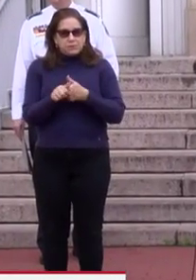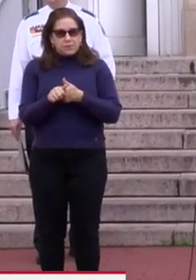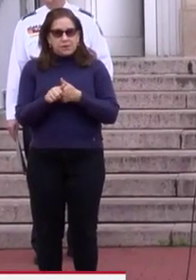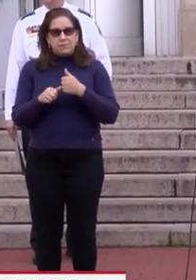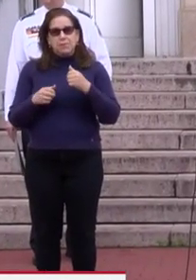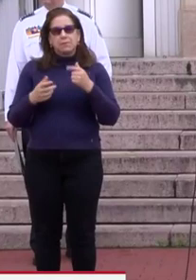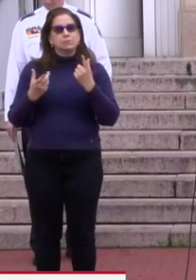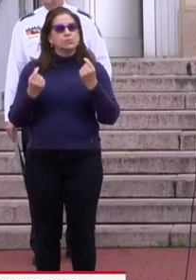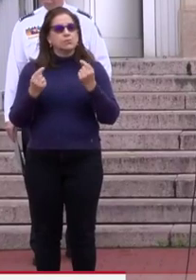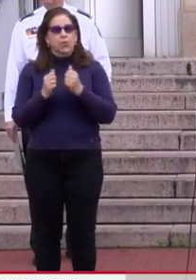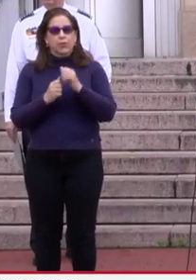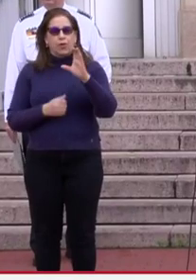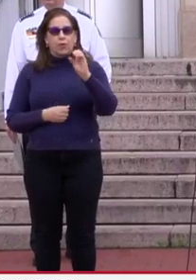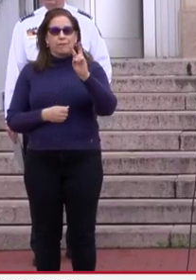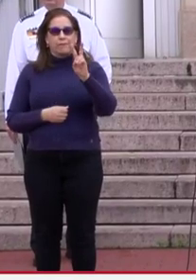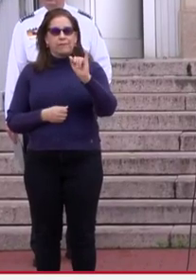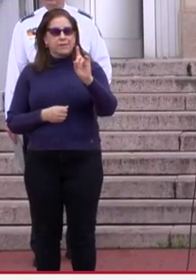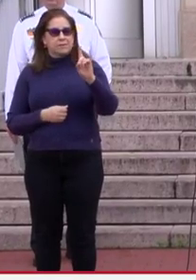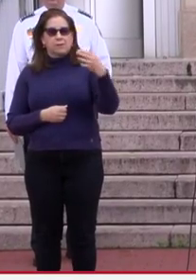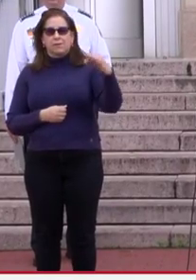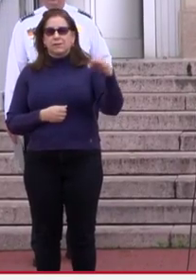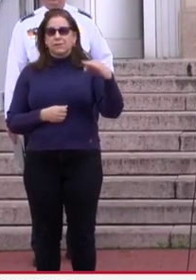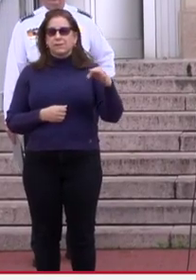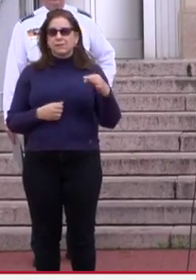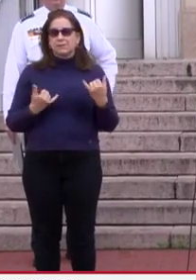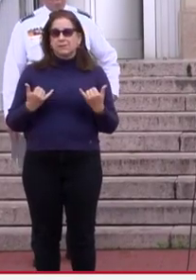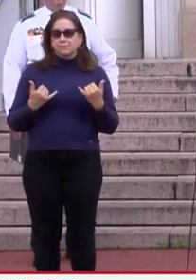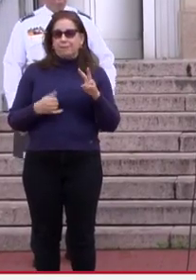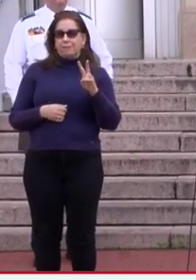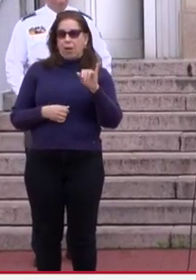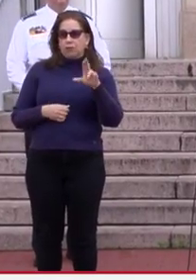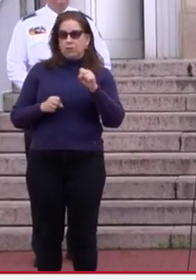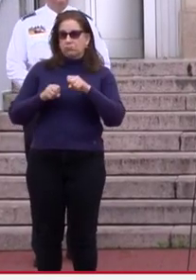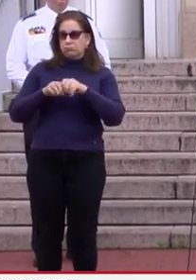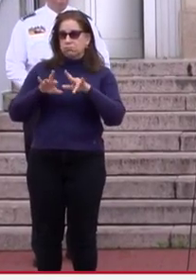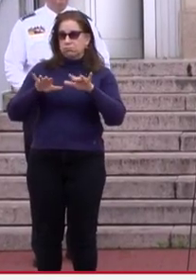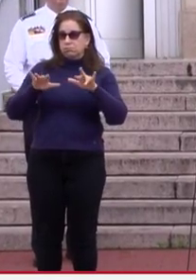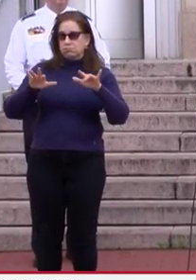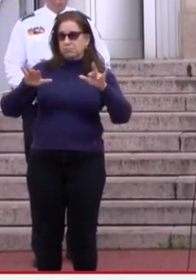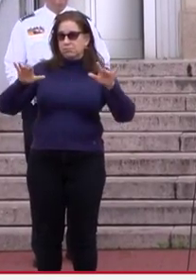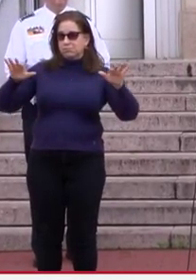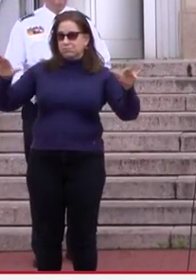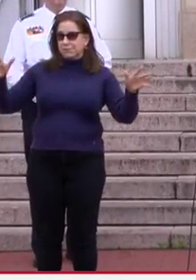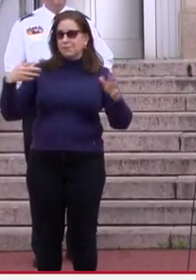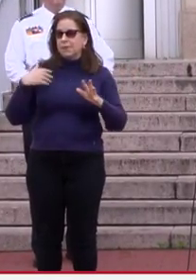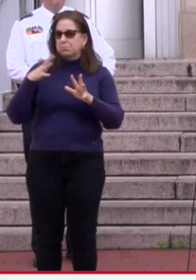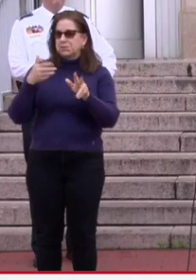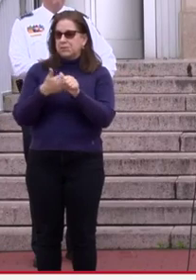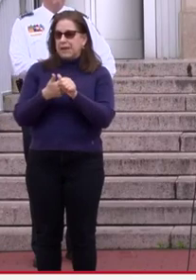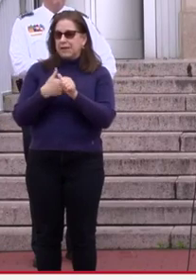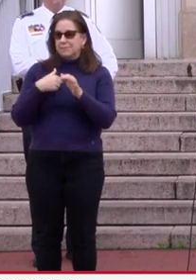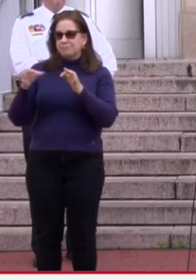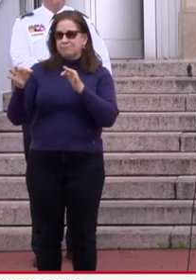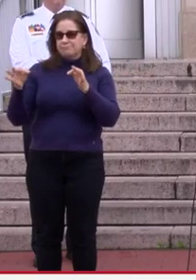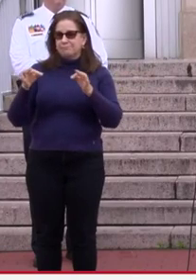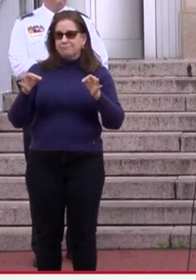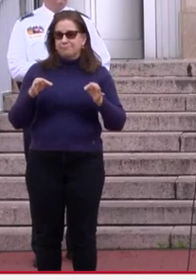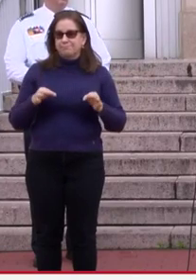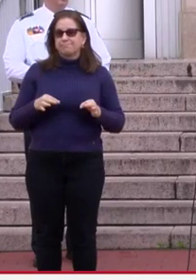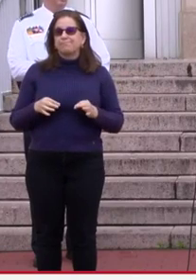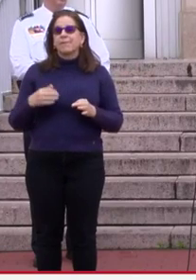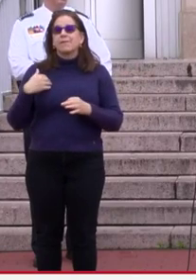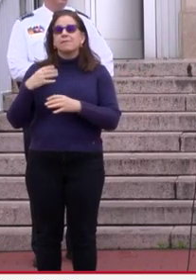COVID-19 virus. Today, we received verbal confirmation that